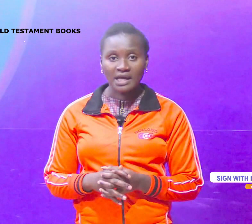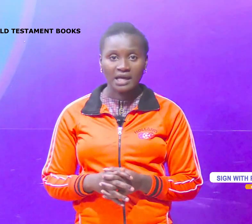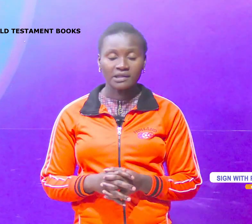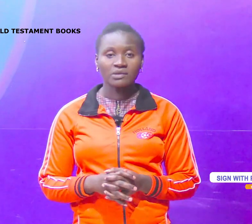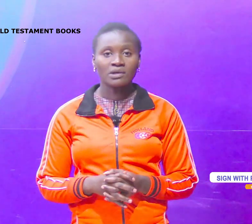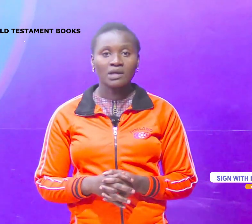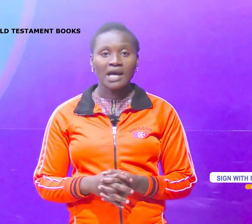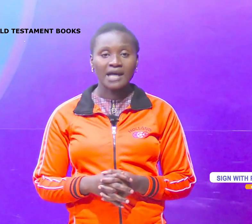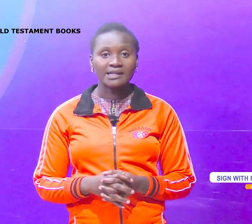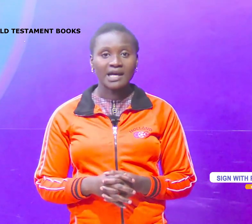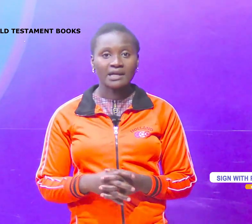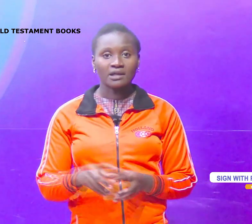So Isaiah,